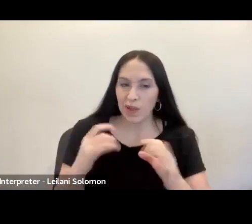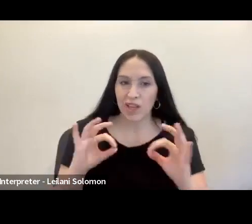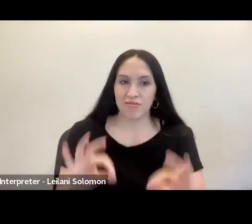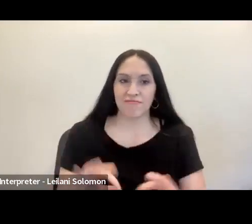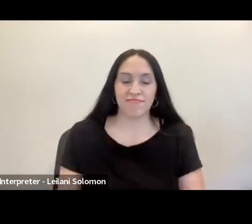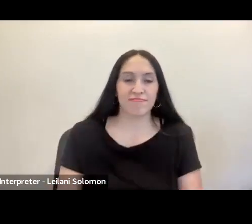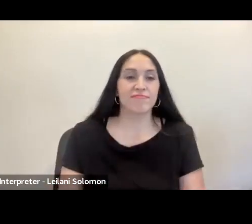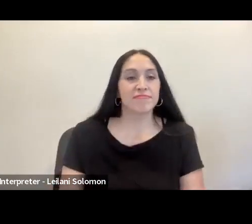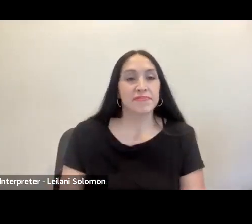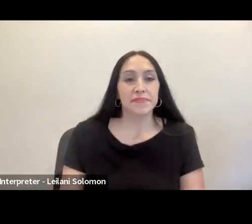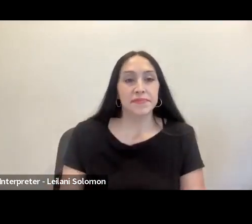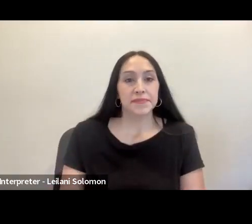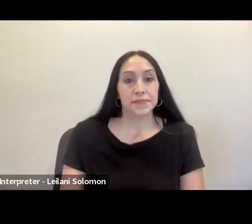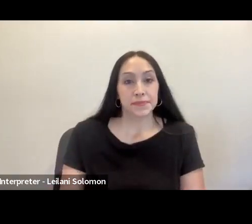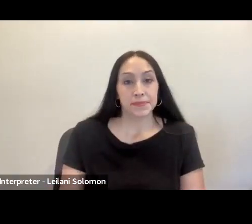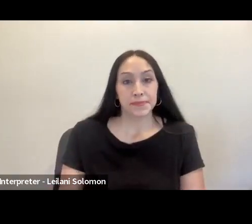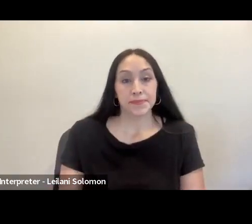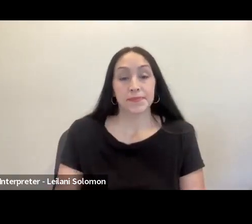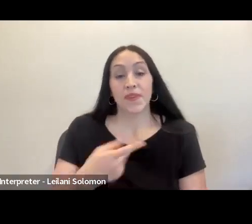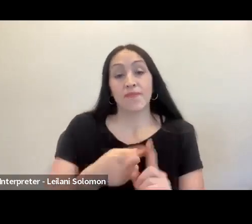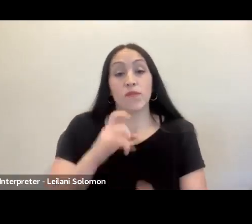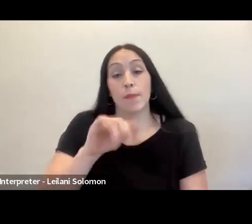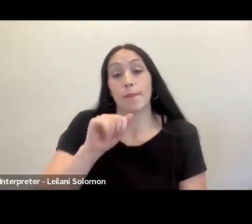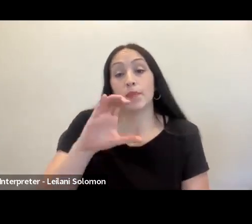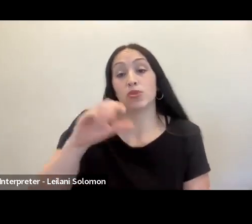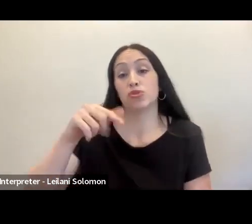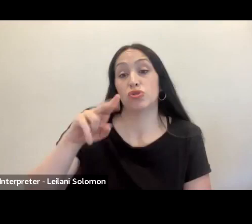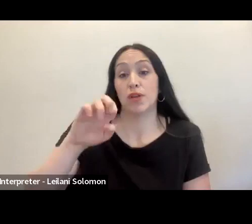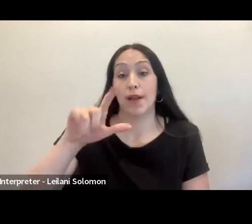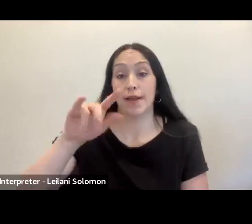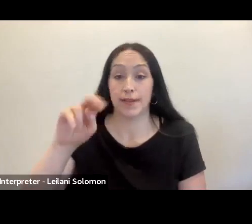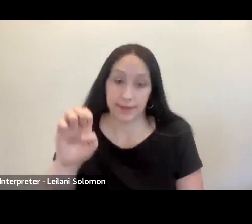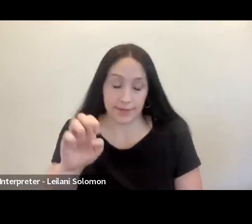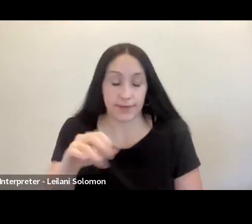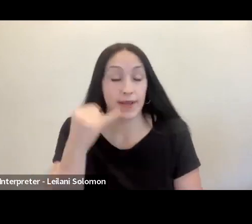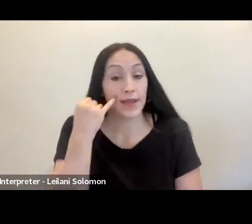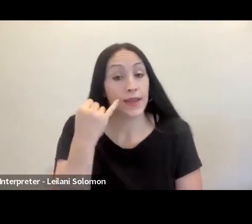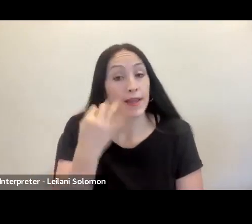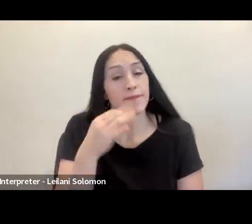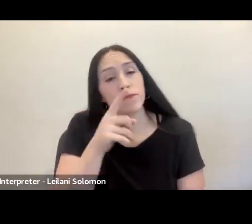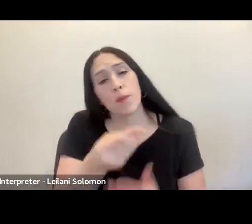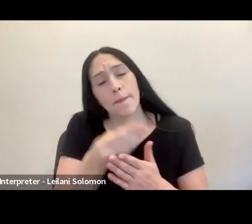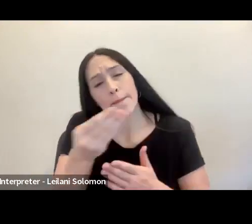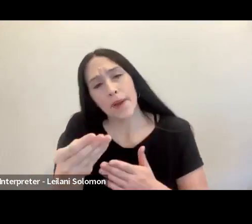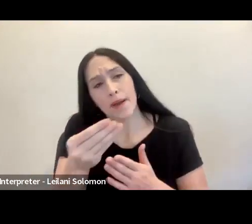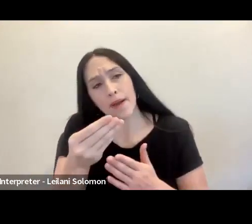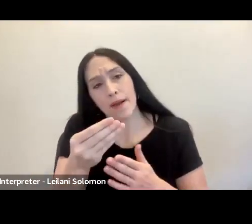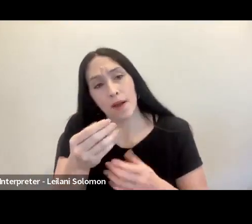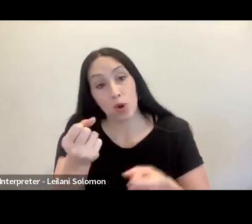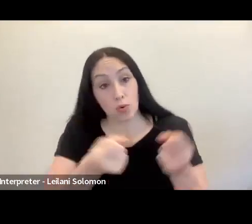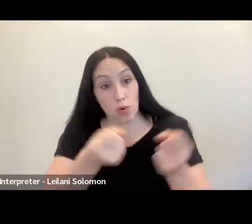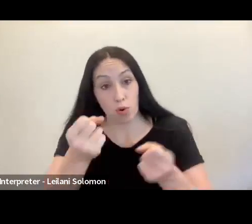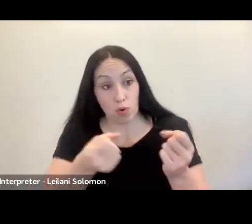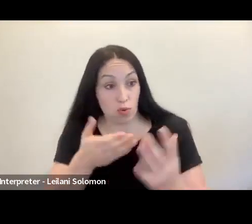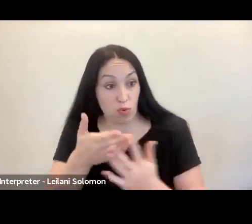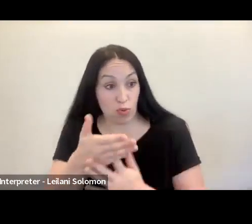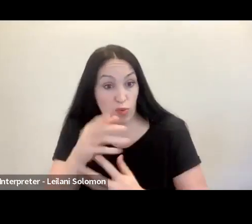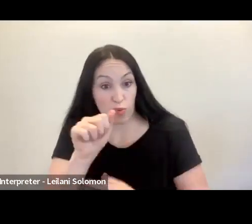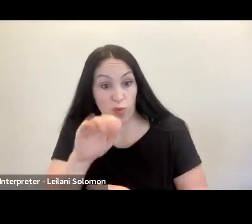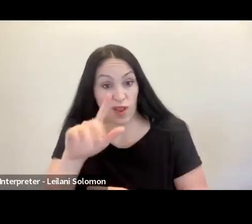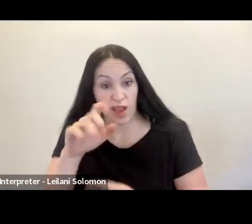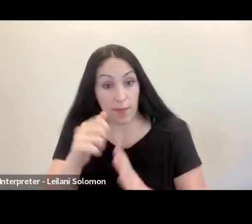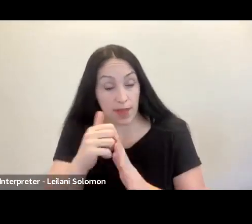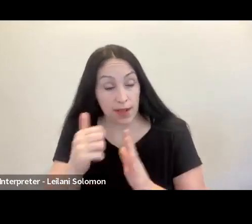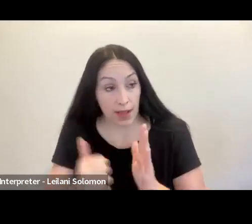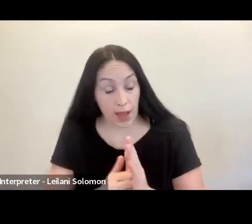So if you purchase a vehicle, this is from Jacqueline, if you purchase a vehicle through the ABLE account, does that vehicle then become an